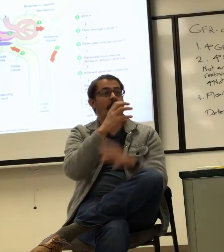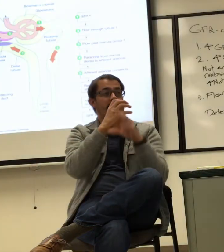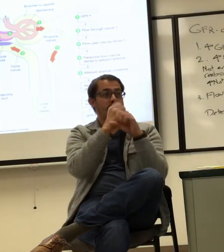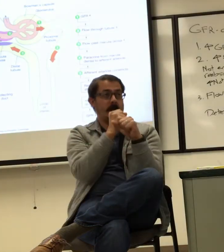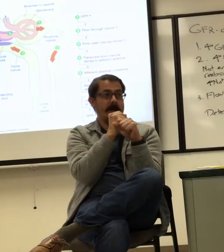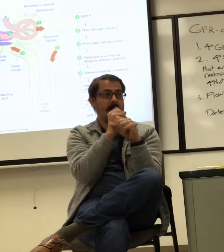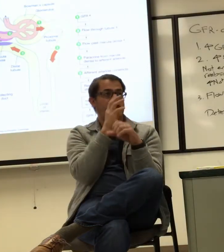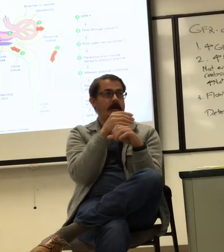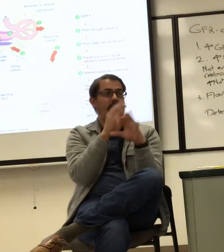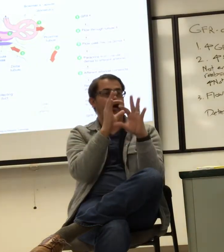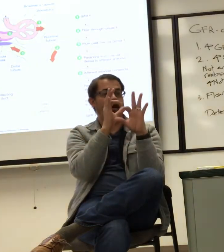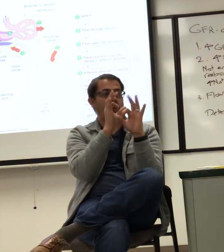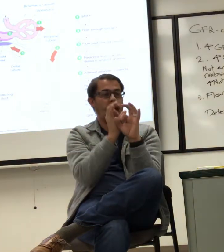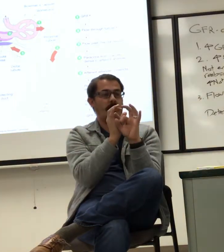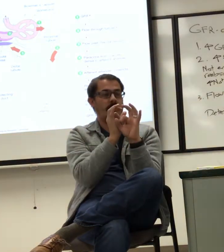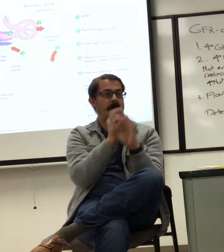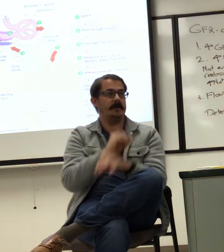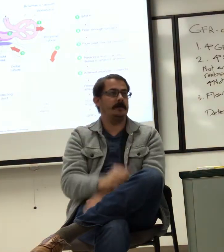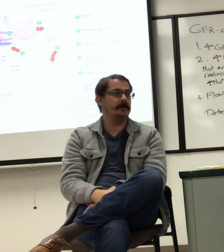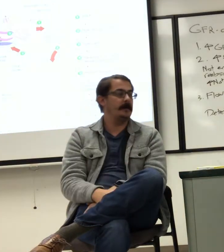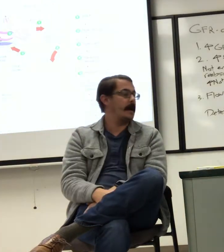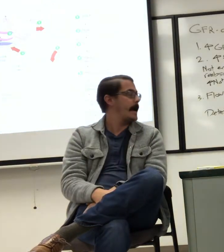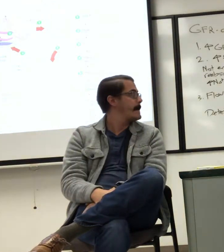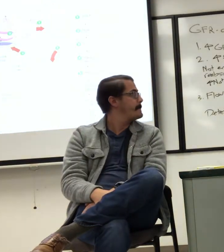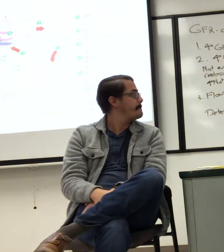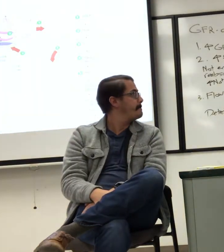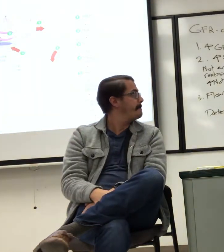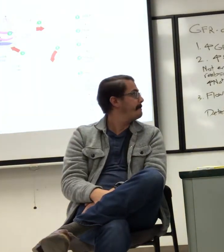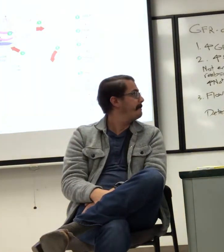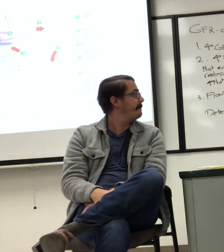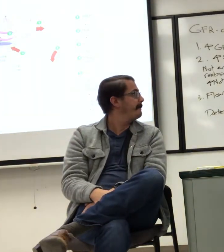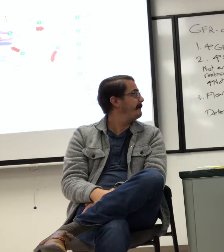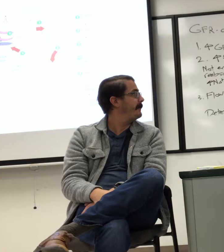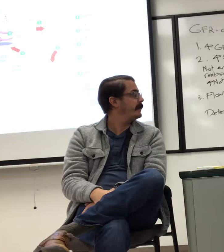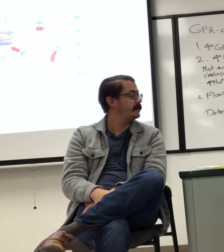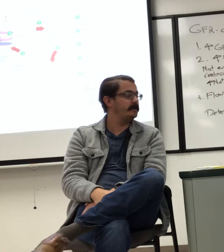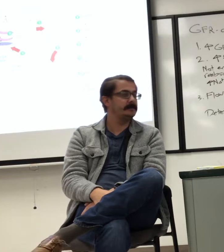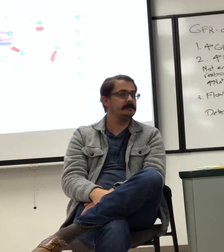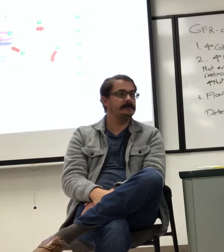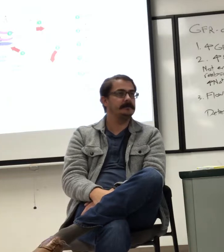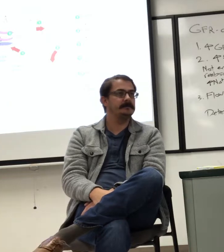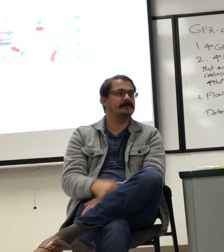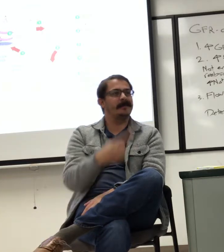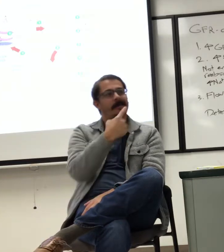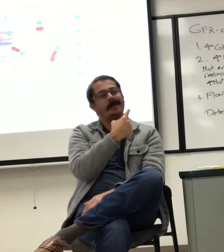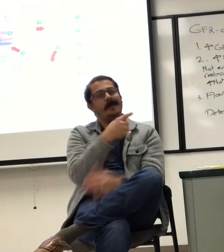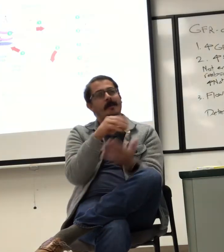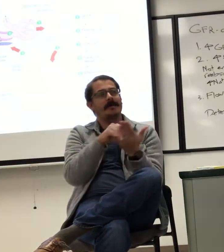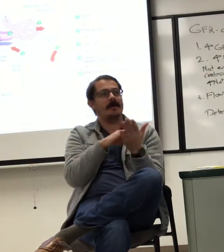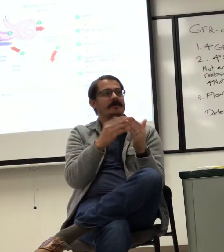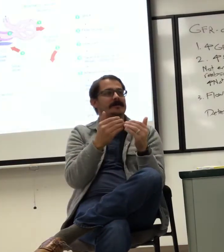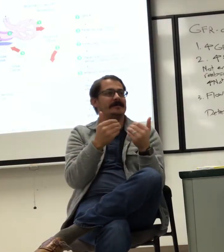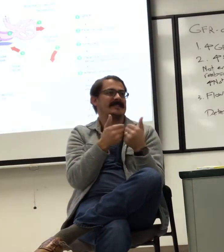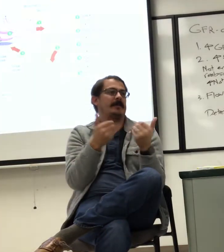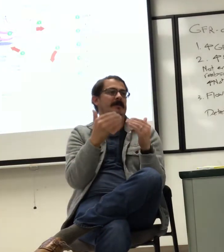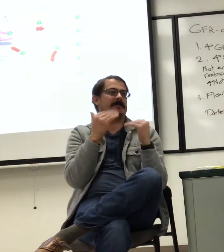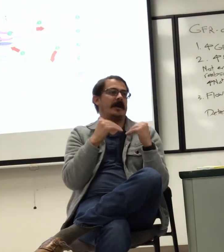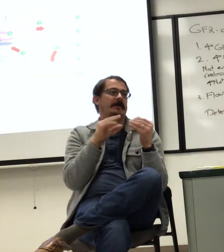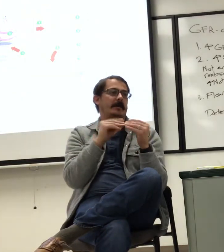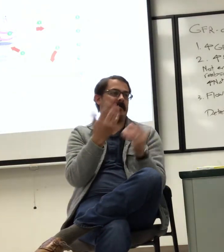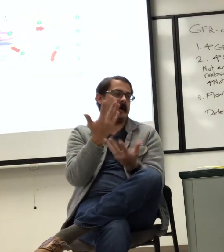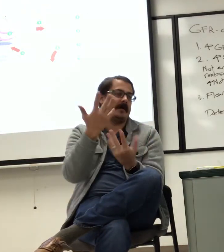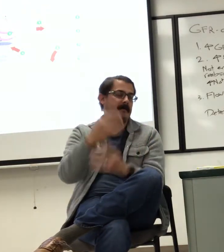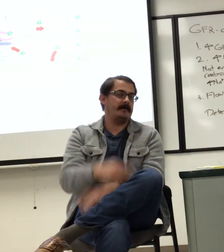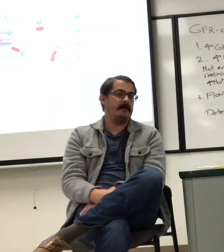from macula densa to afferent arteriole. So I'll say, well, they list it as a separate step, number 5.